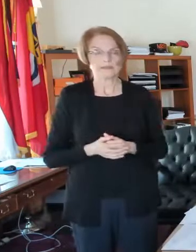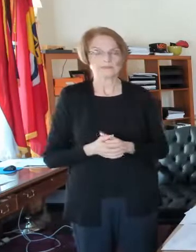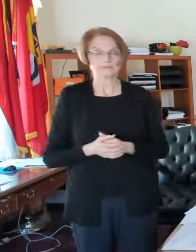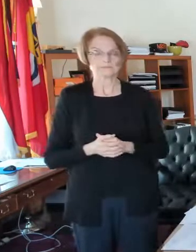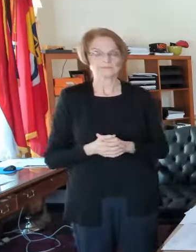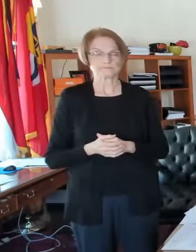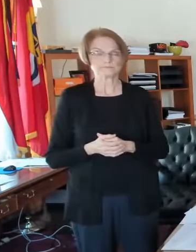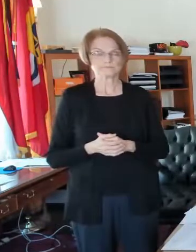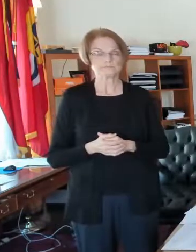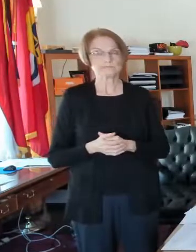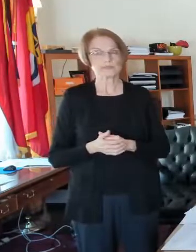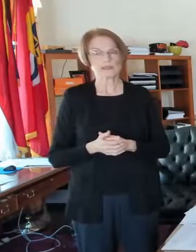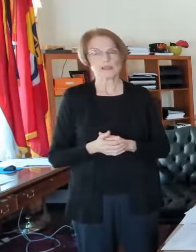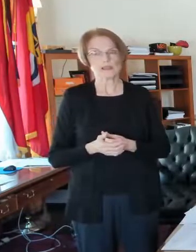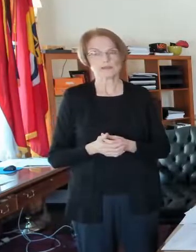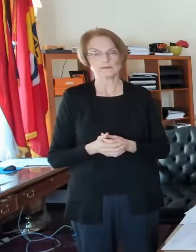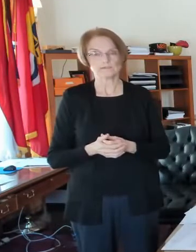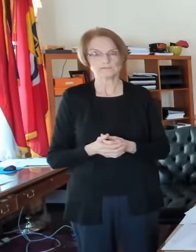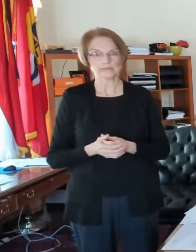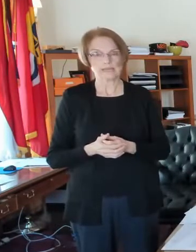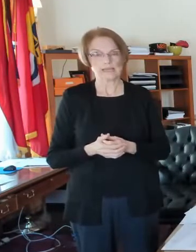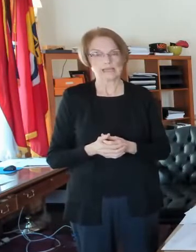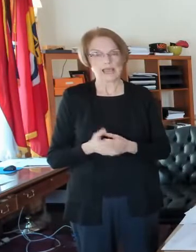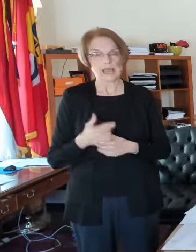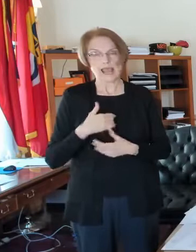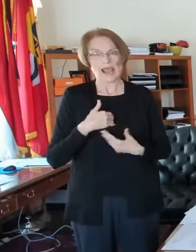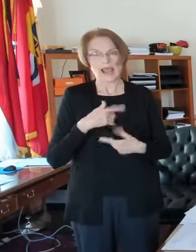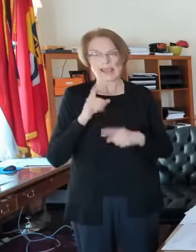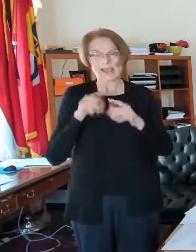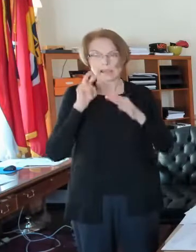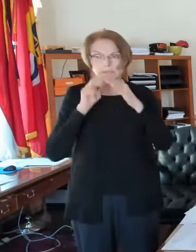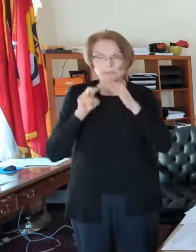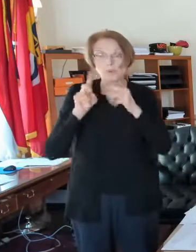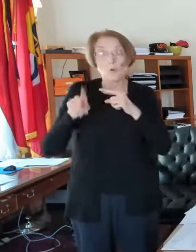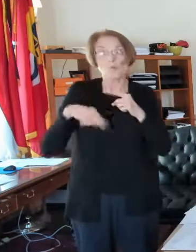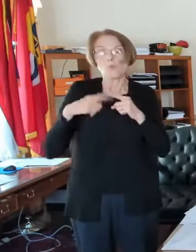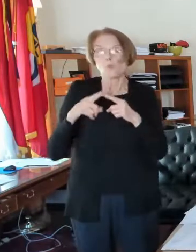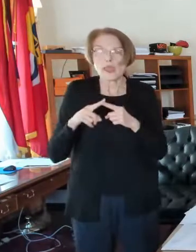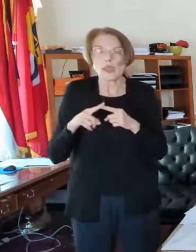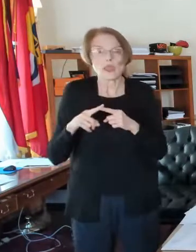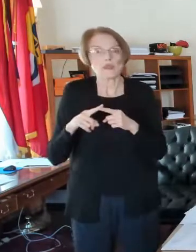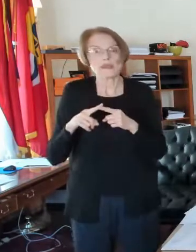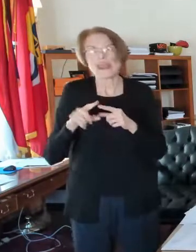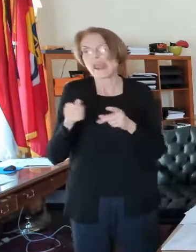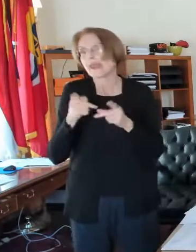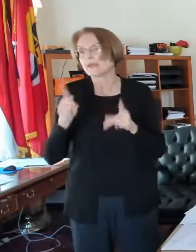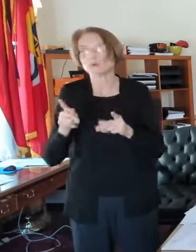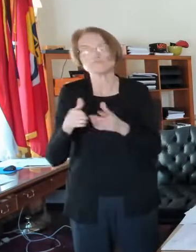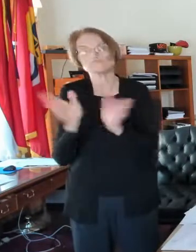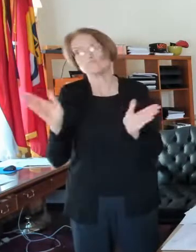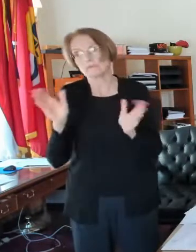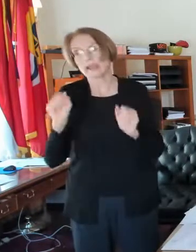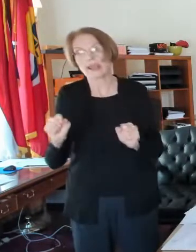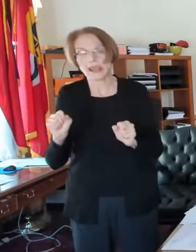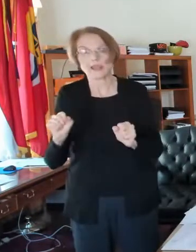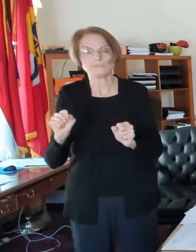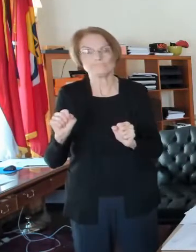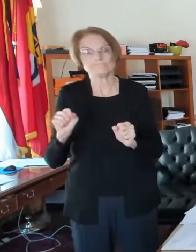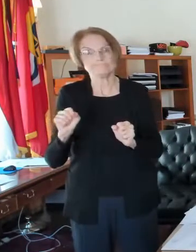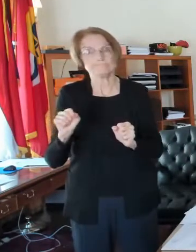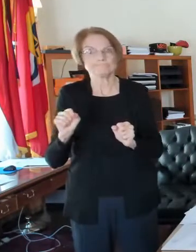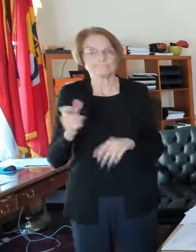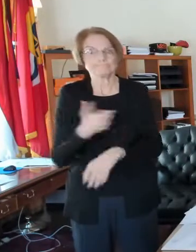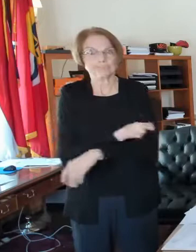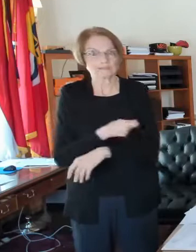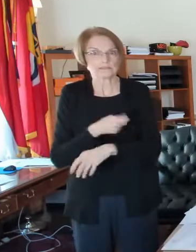where I hesitate to predict when just anybody with no underlying health condition will be able to get the